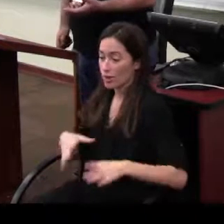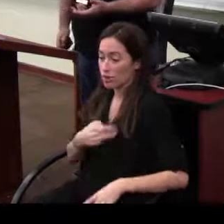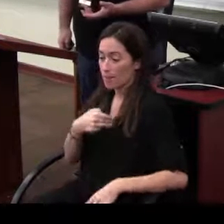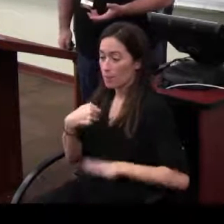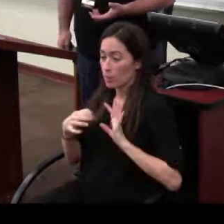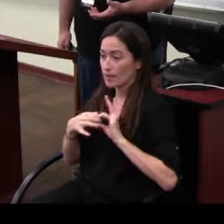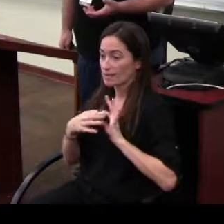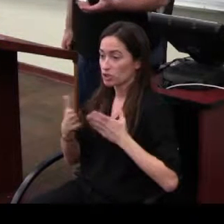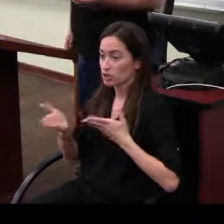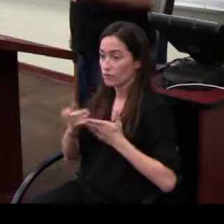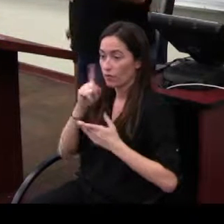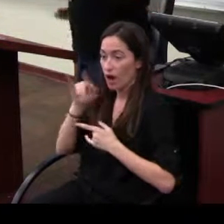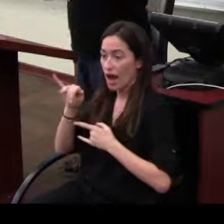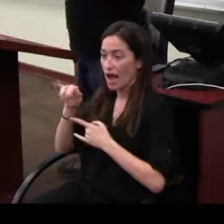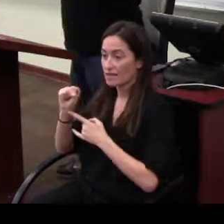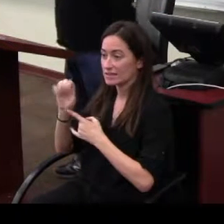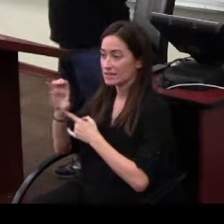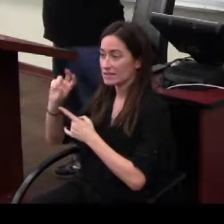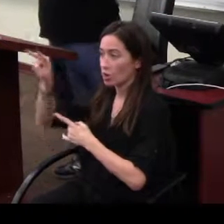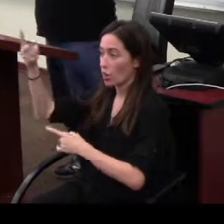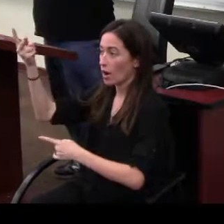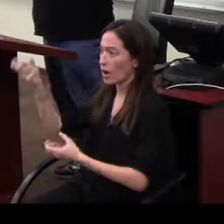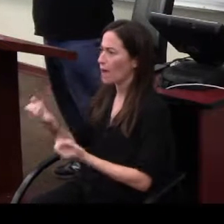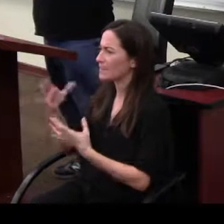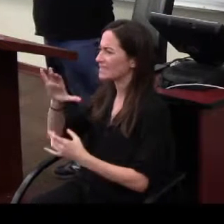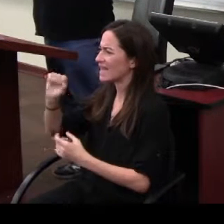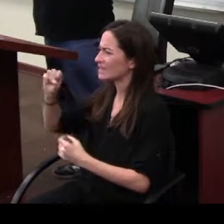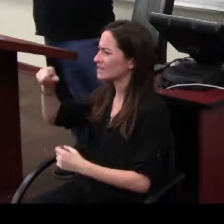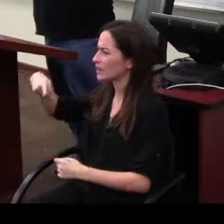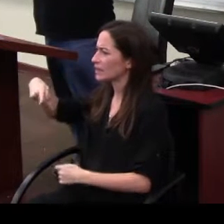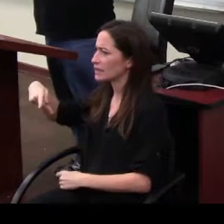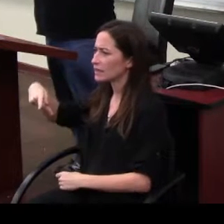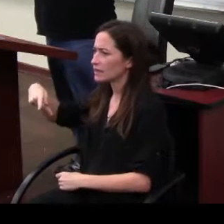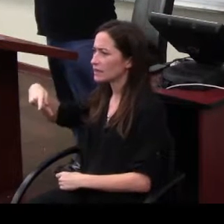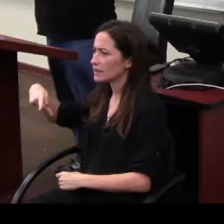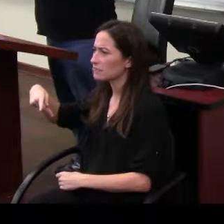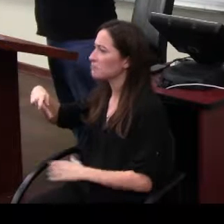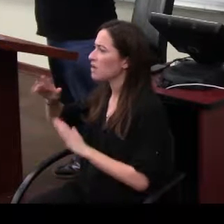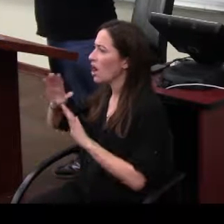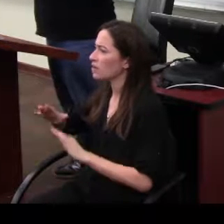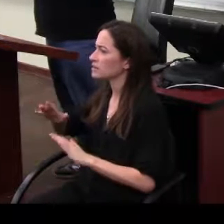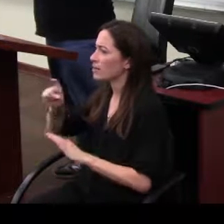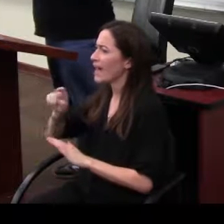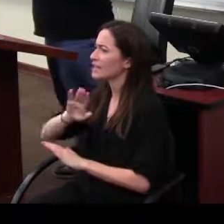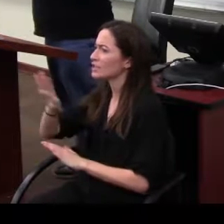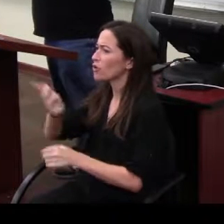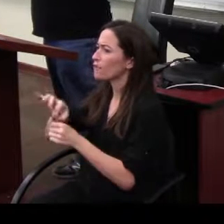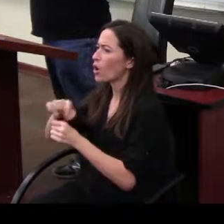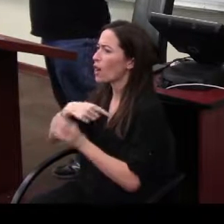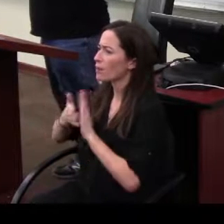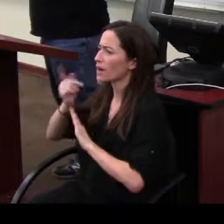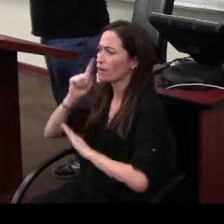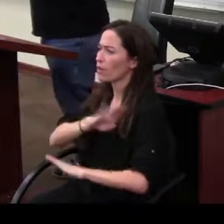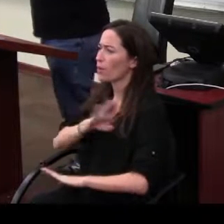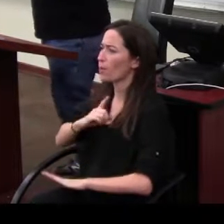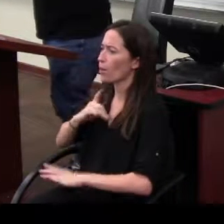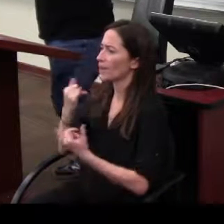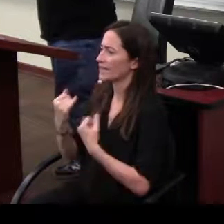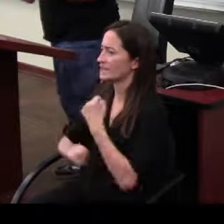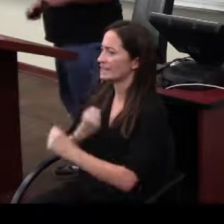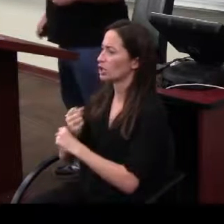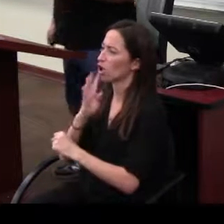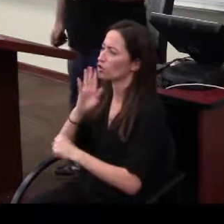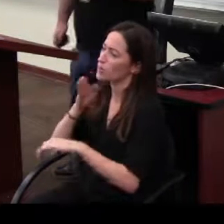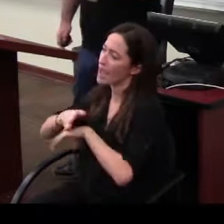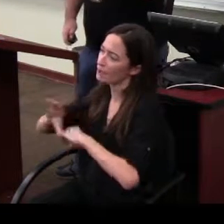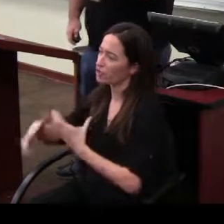Relations and Services for ISC Squared. How many CISSPs and stuff do we have in here? Awesome, I need all your votes. I'm going to be running for the board this year. Talk to me afterwards.